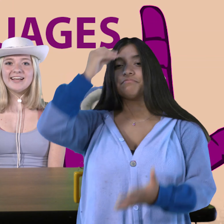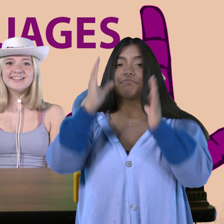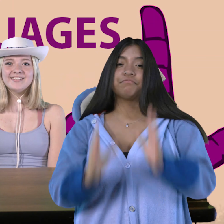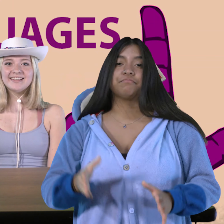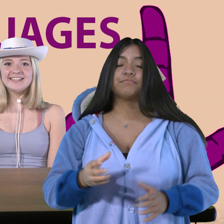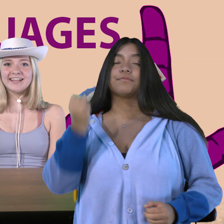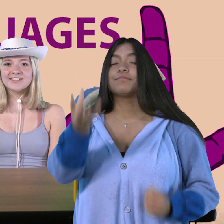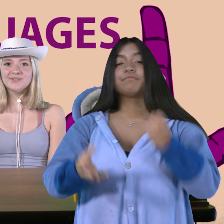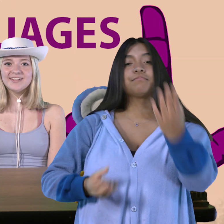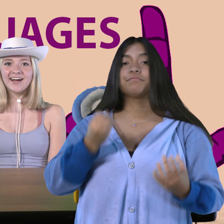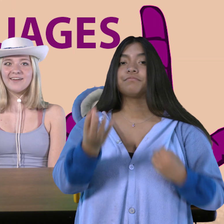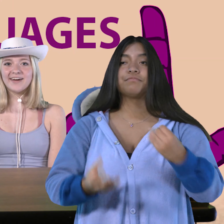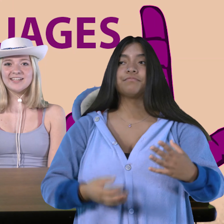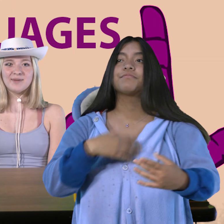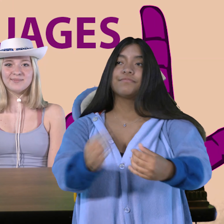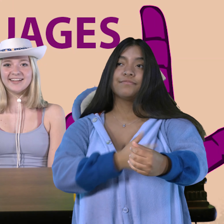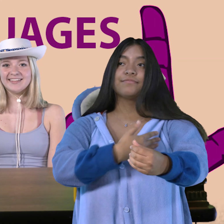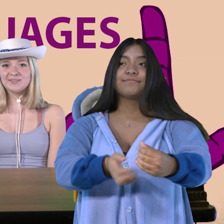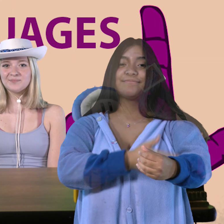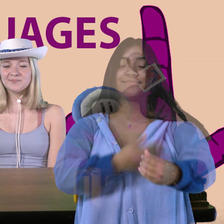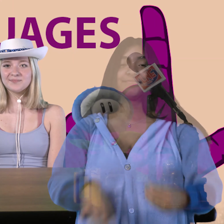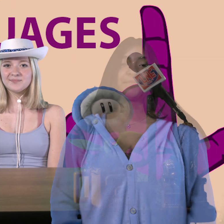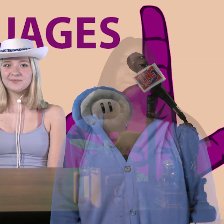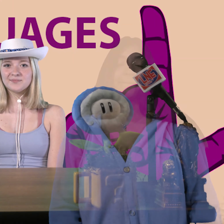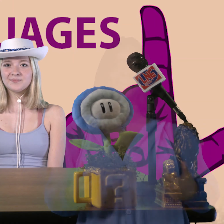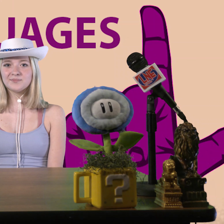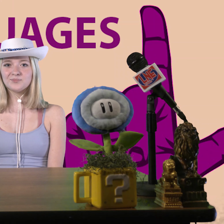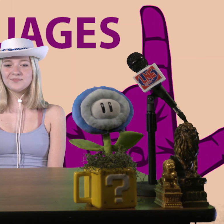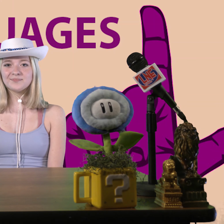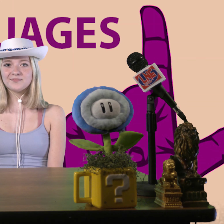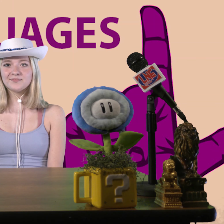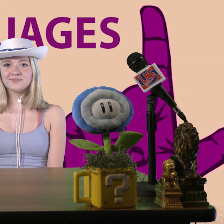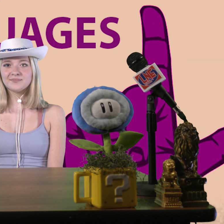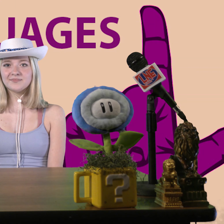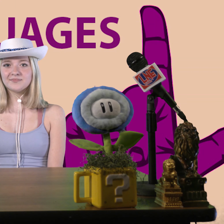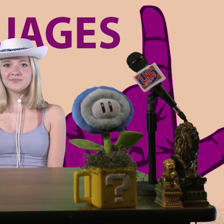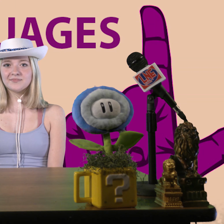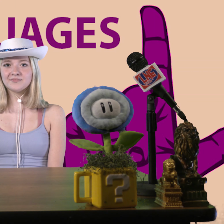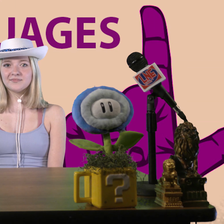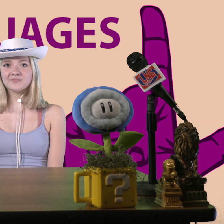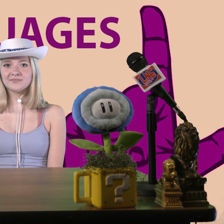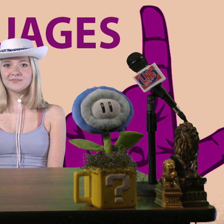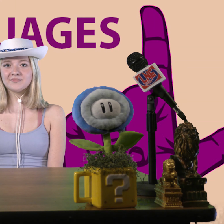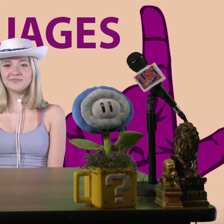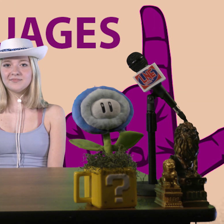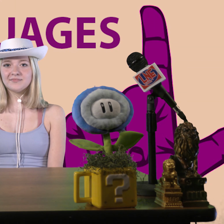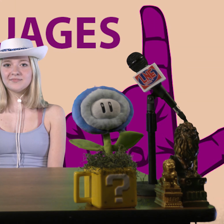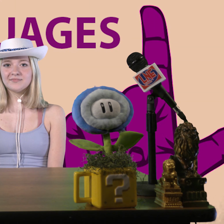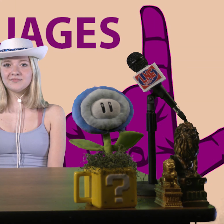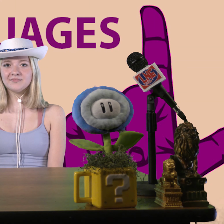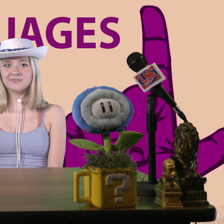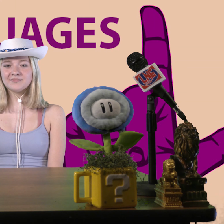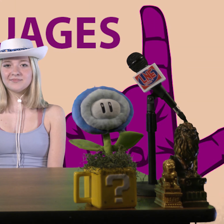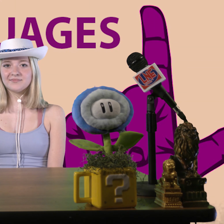for our ASL students signing the school song at Friday's pep rally. Students, please remember we are a closed campus. That means you